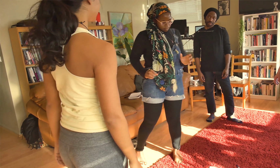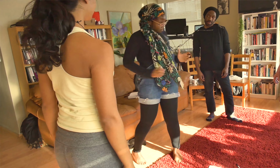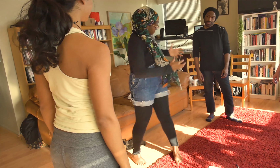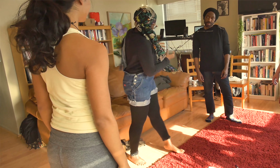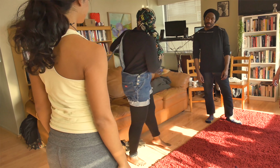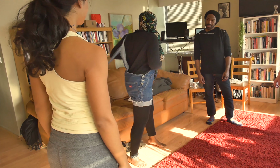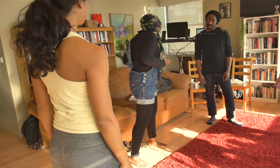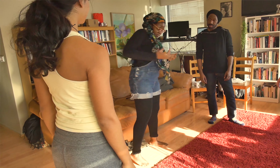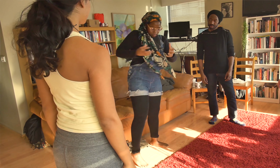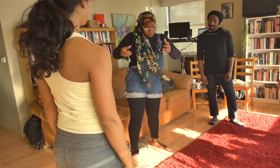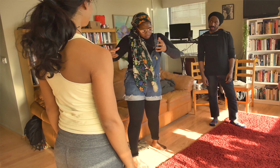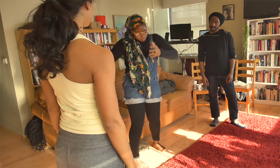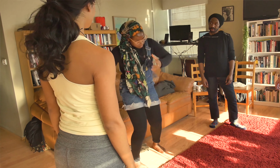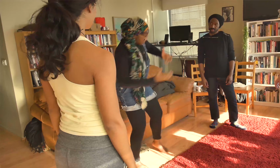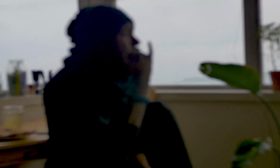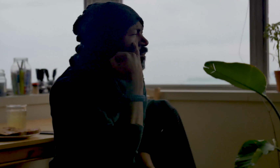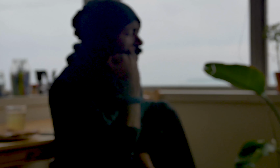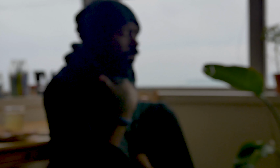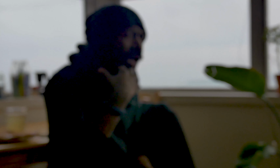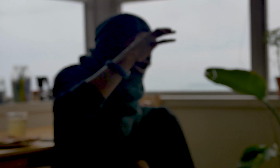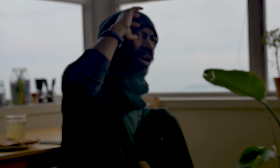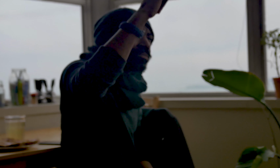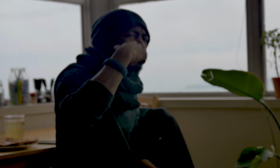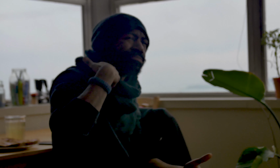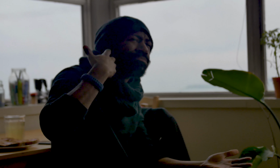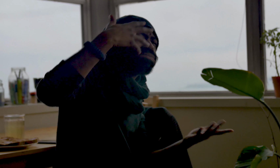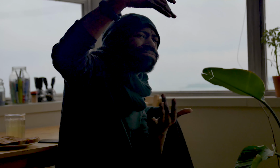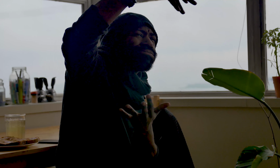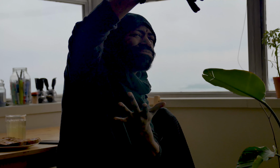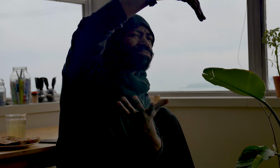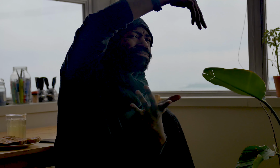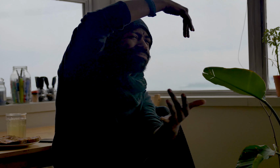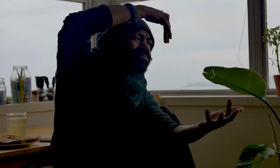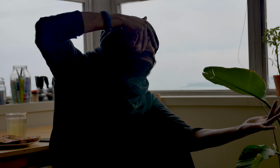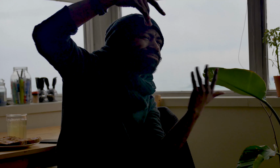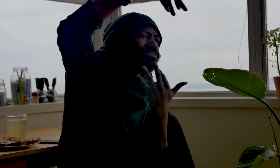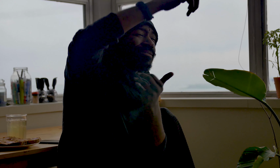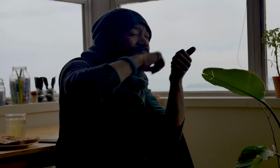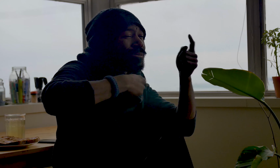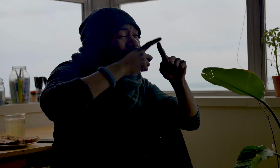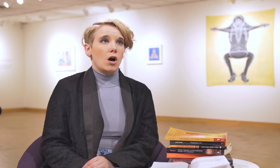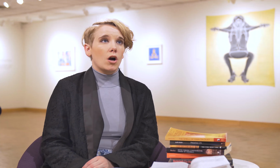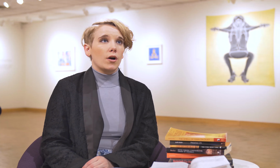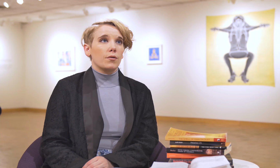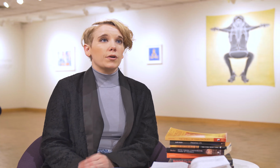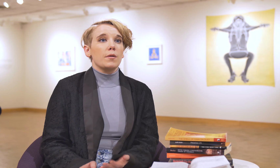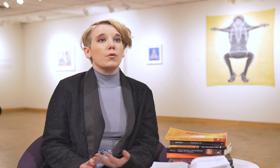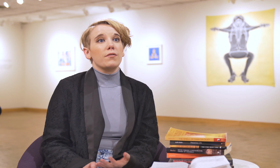Certain resources generated outside of the institution through art, through storytelling, through other practices are really important